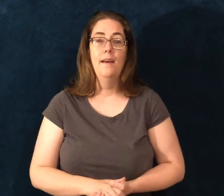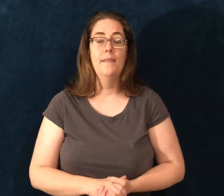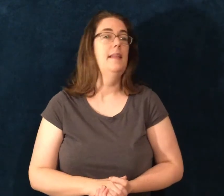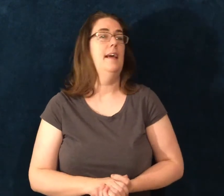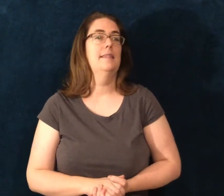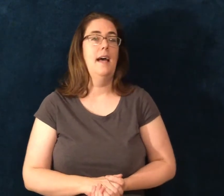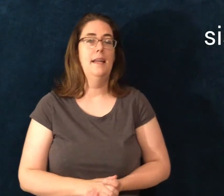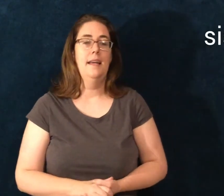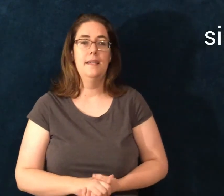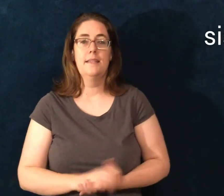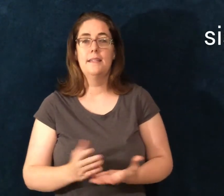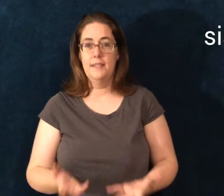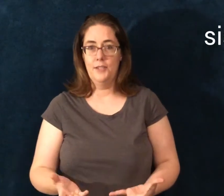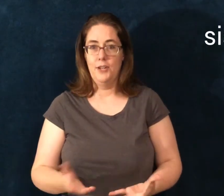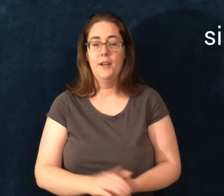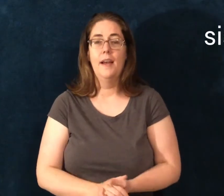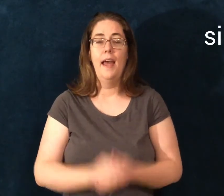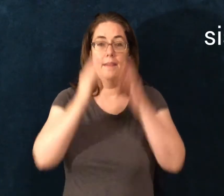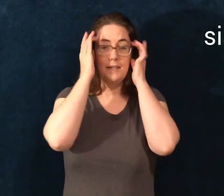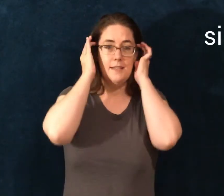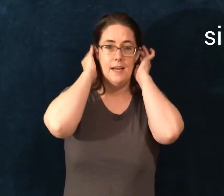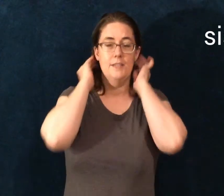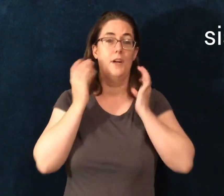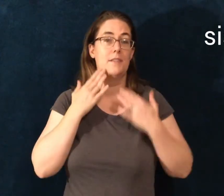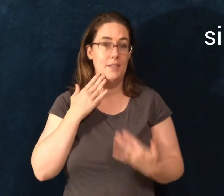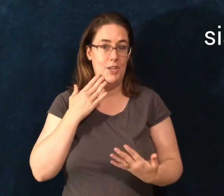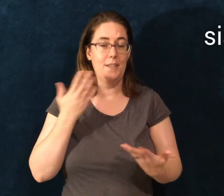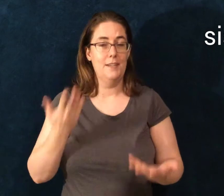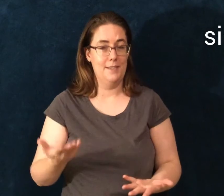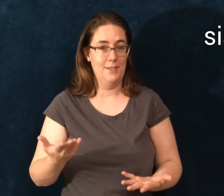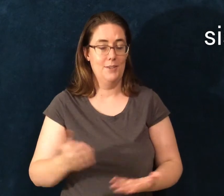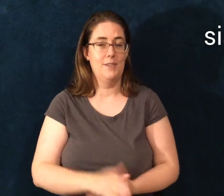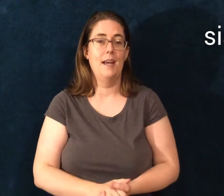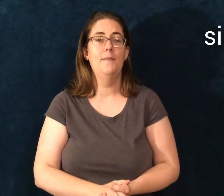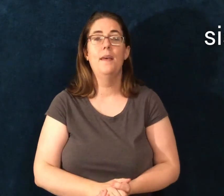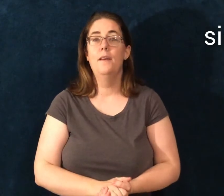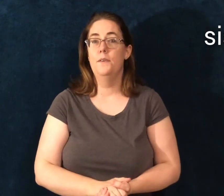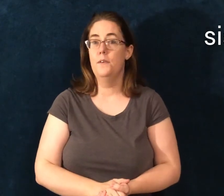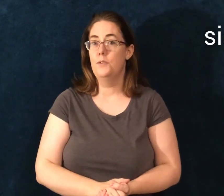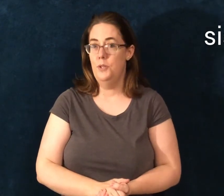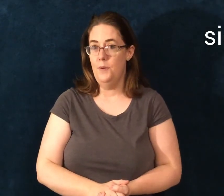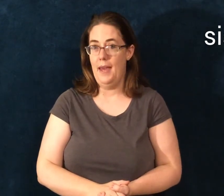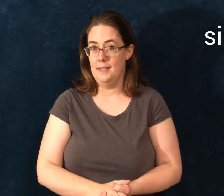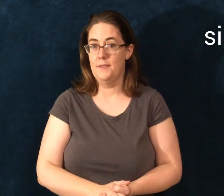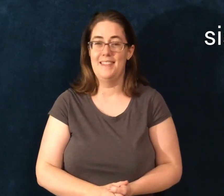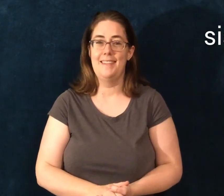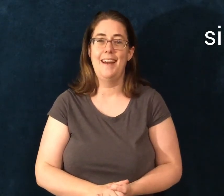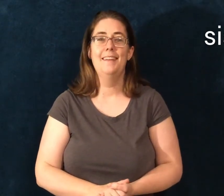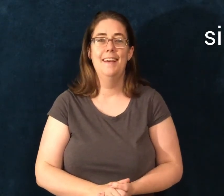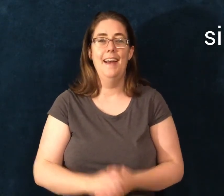The next sign is sister, and this sign starts at the chin because it's a girl's sign. You use 2 hands for this sign, and